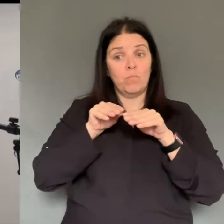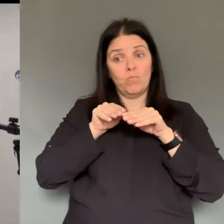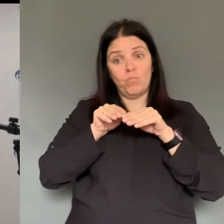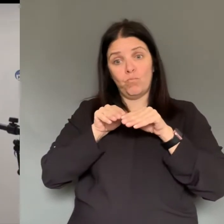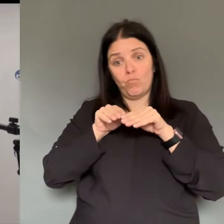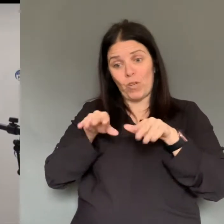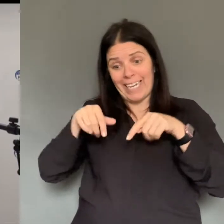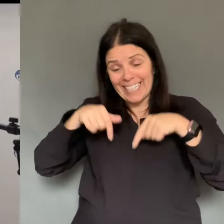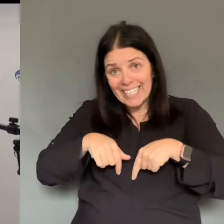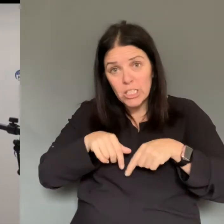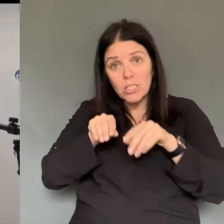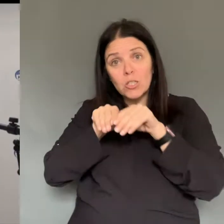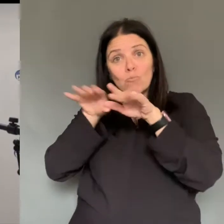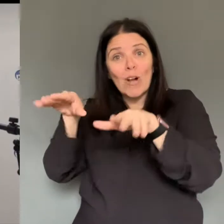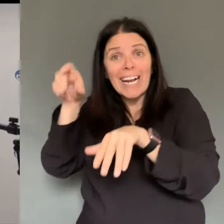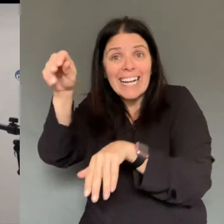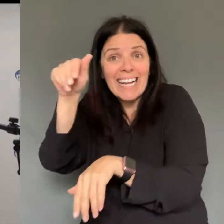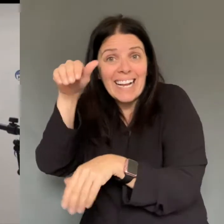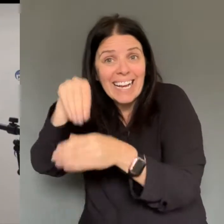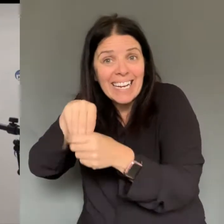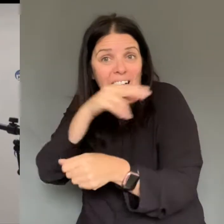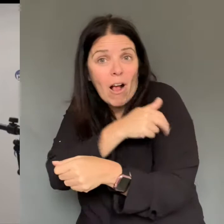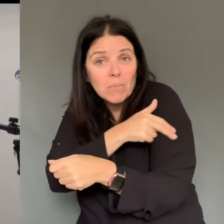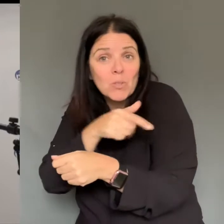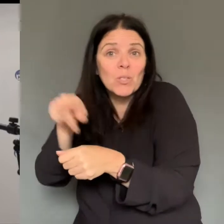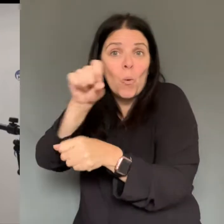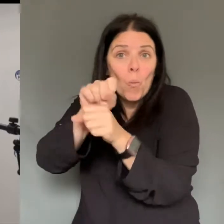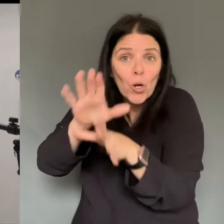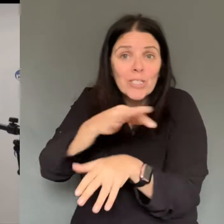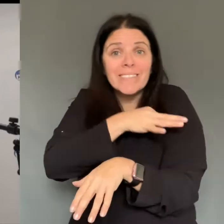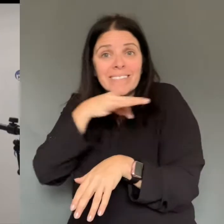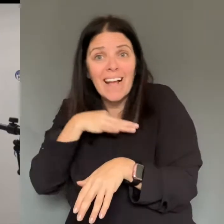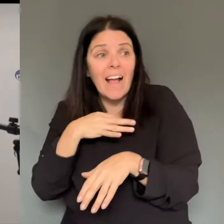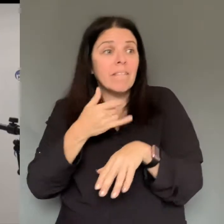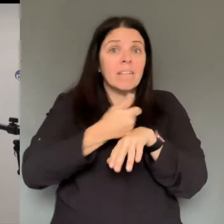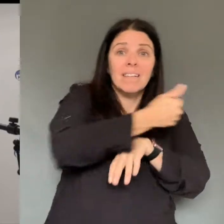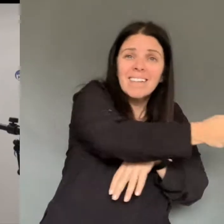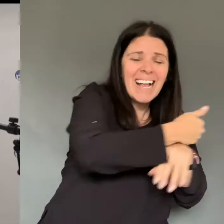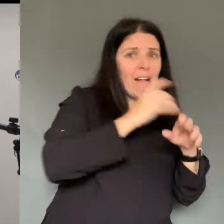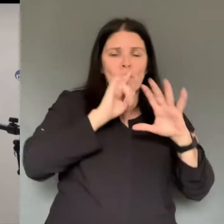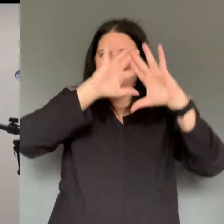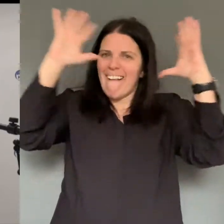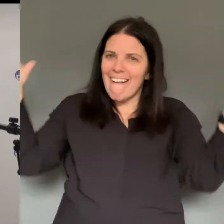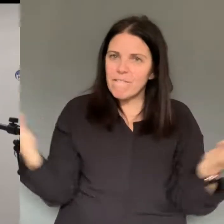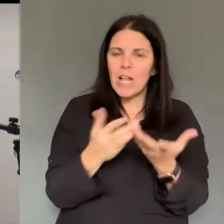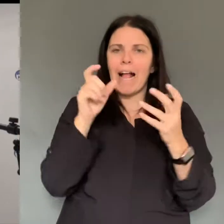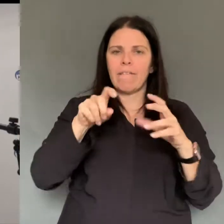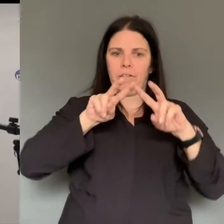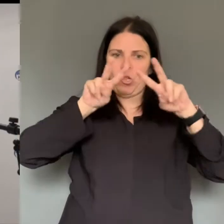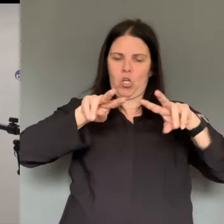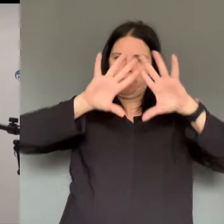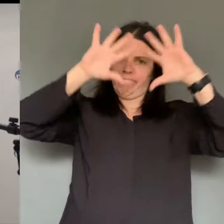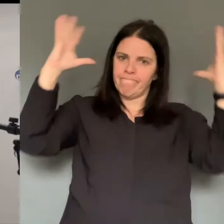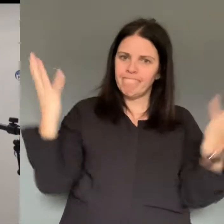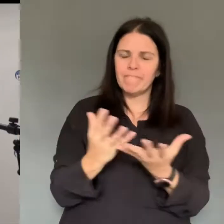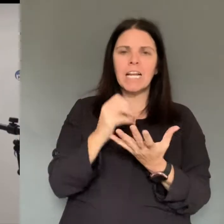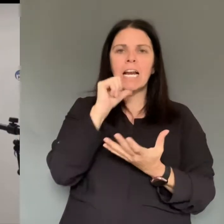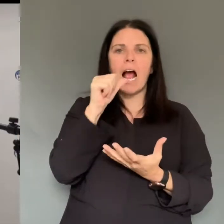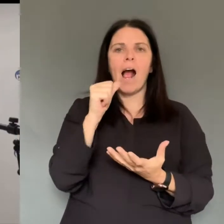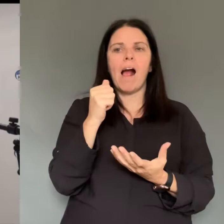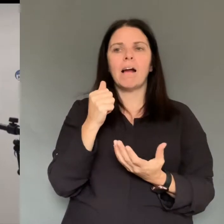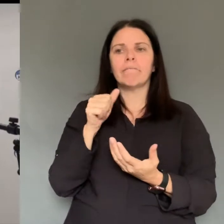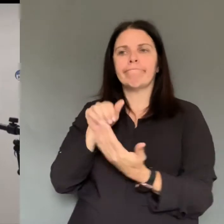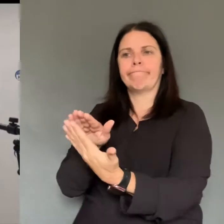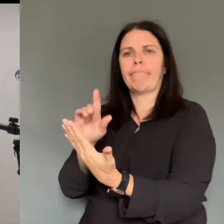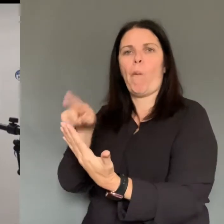crossings at the border. For example, temperature screenings, longer questionnaires, things like that. Is there anything specific you'd like to see there?